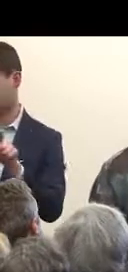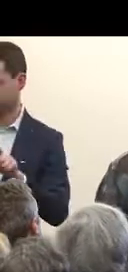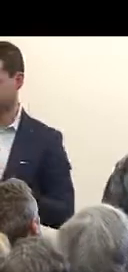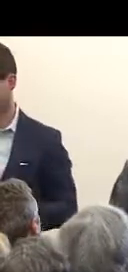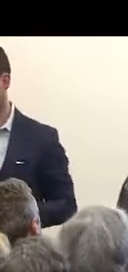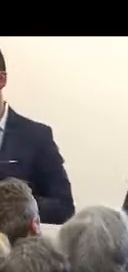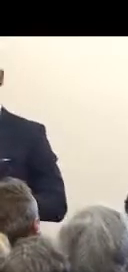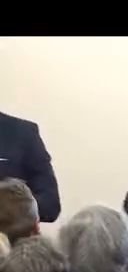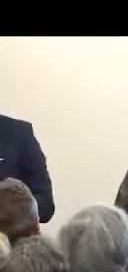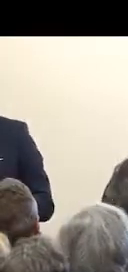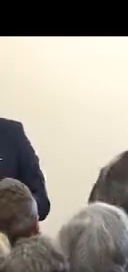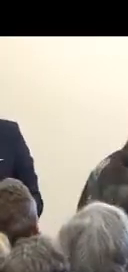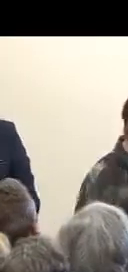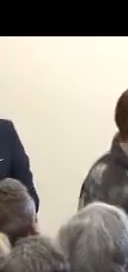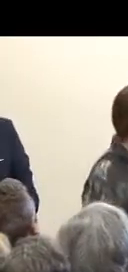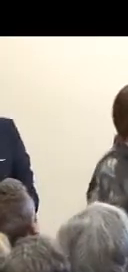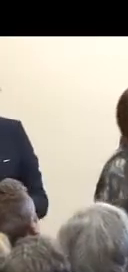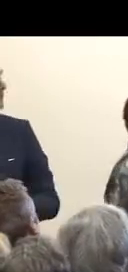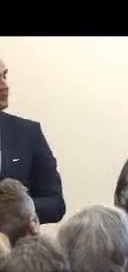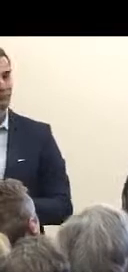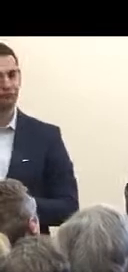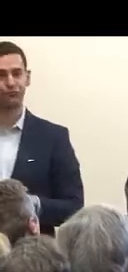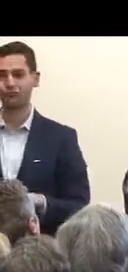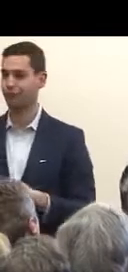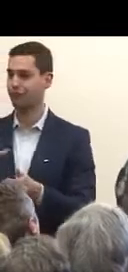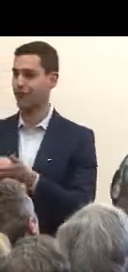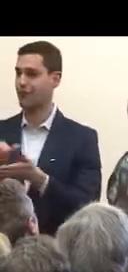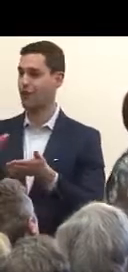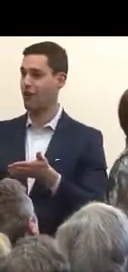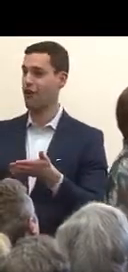However, all is not,